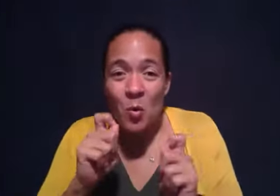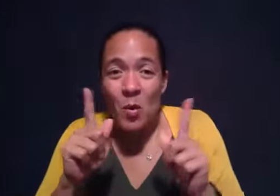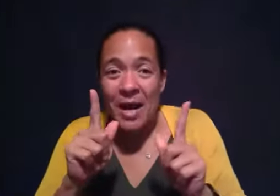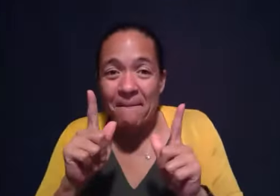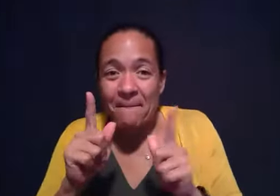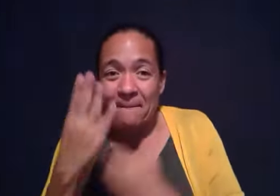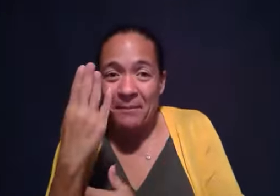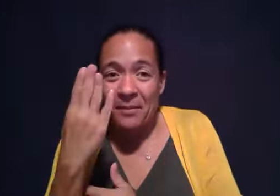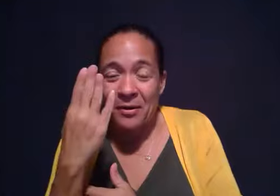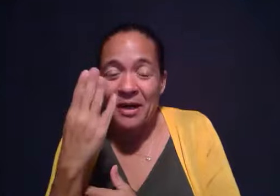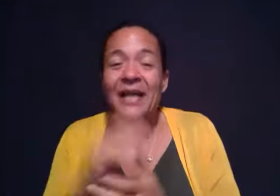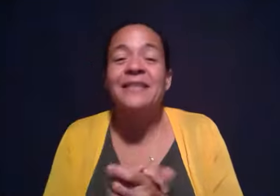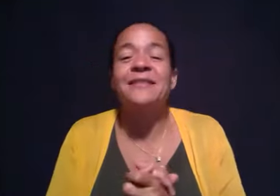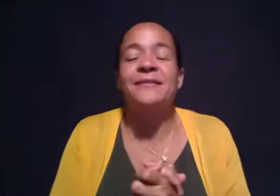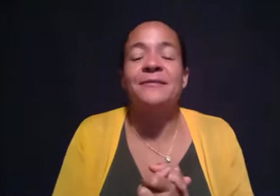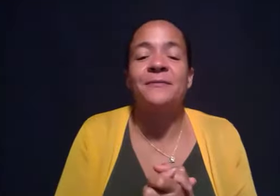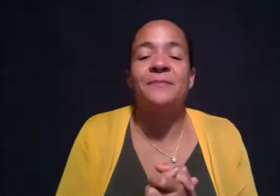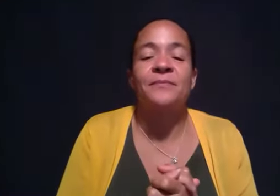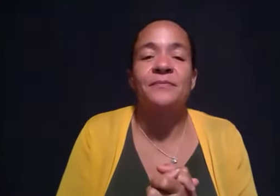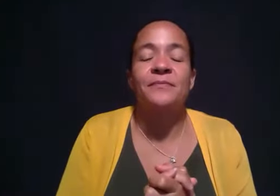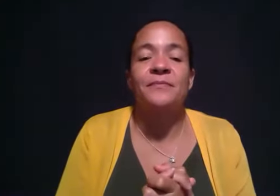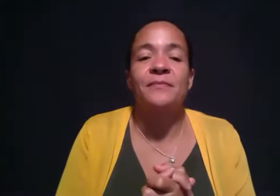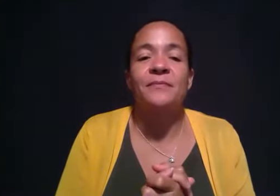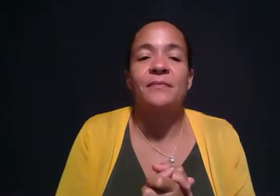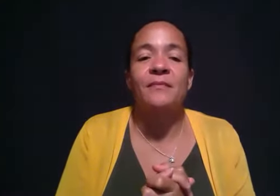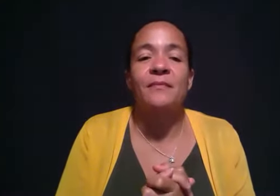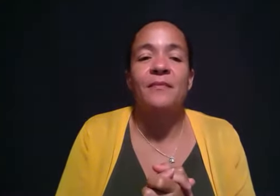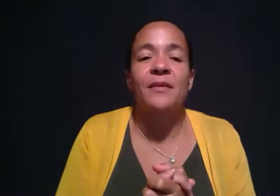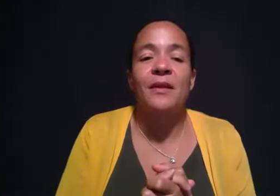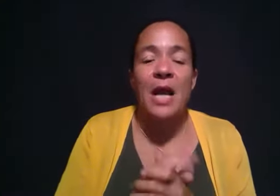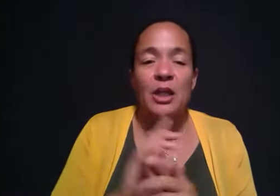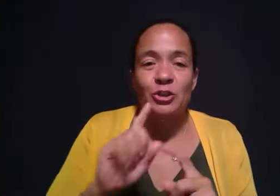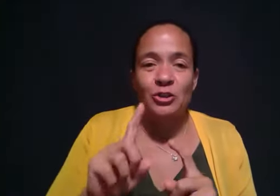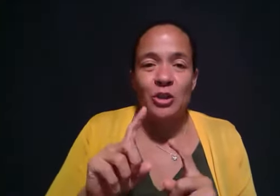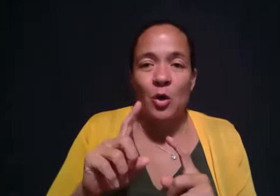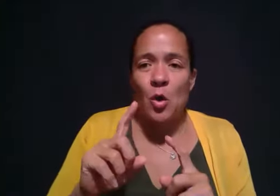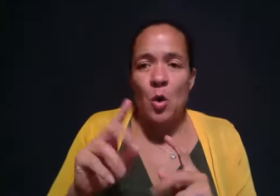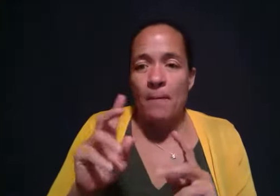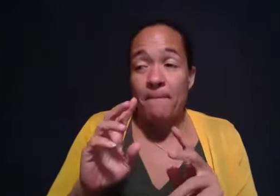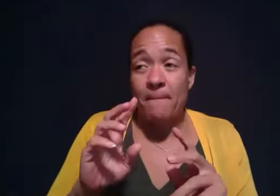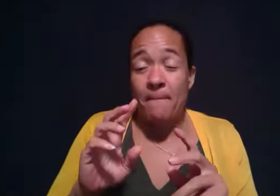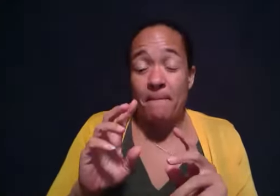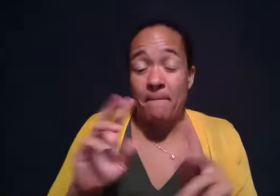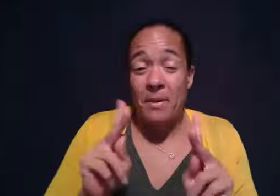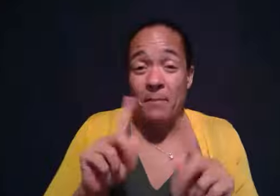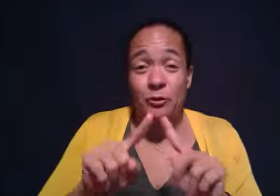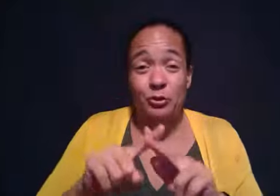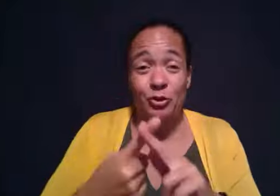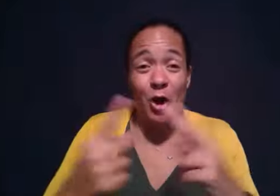And so when the walls would start closing in on me there, I would quit and I would go work at a